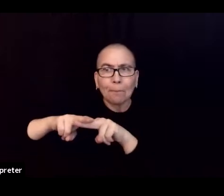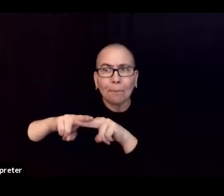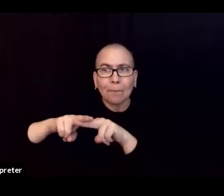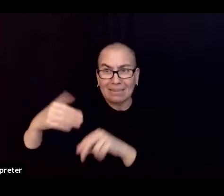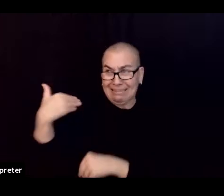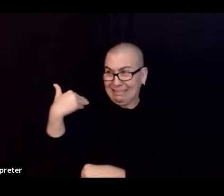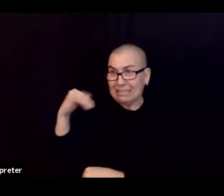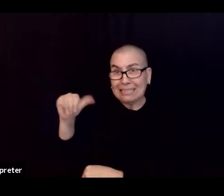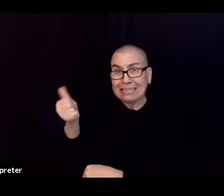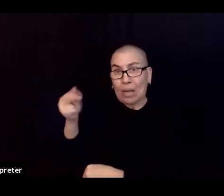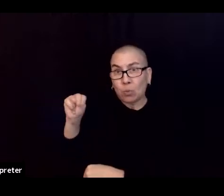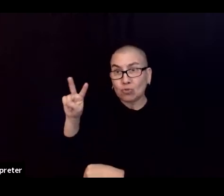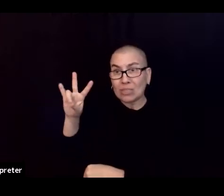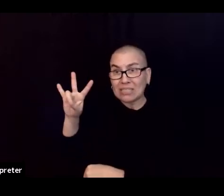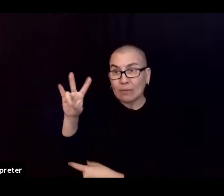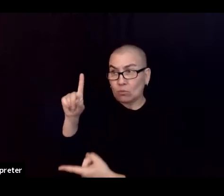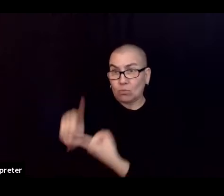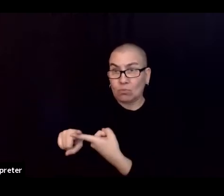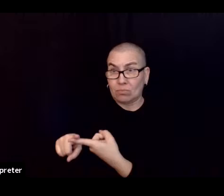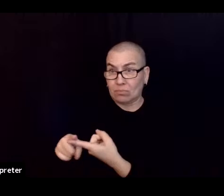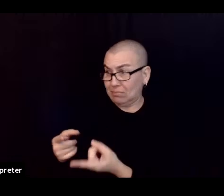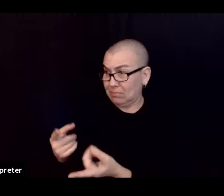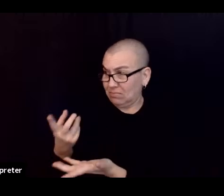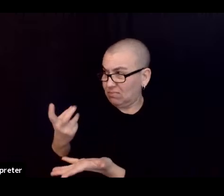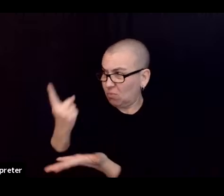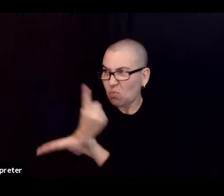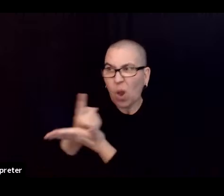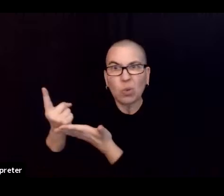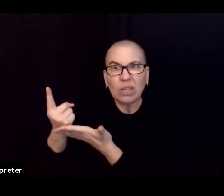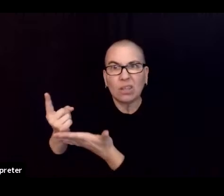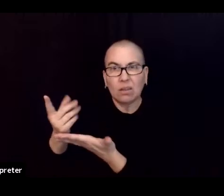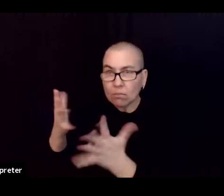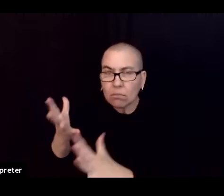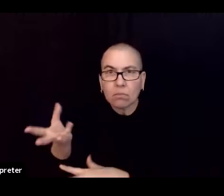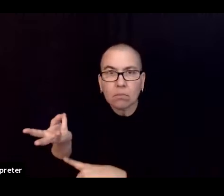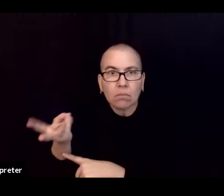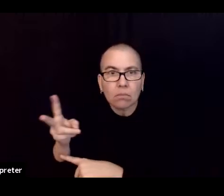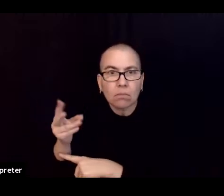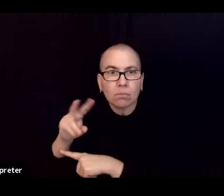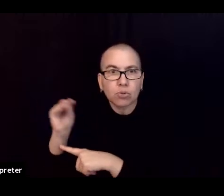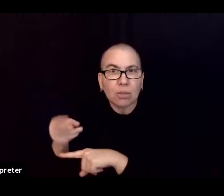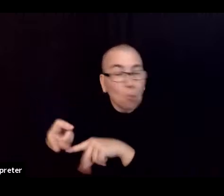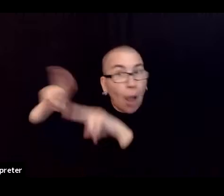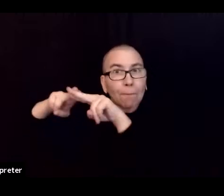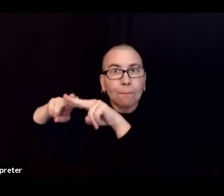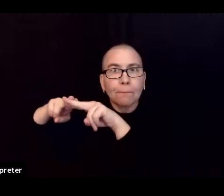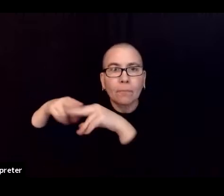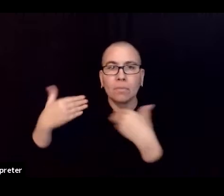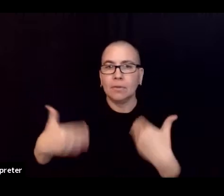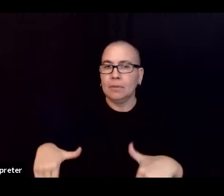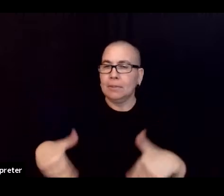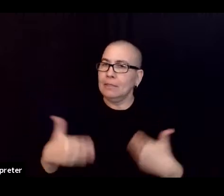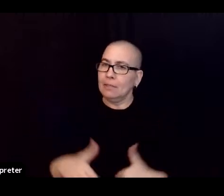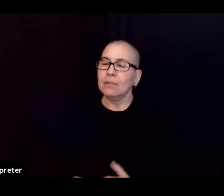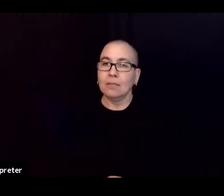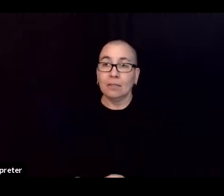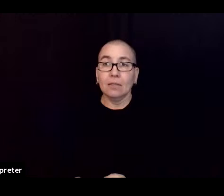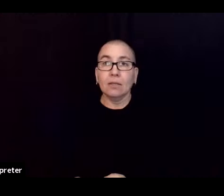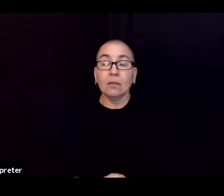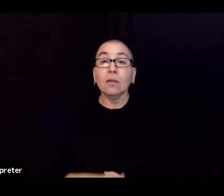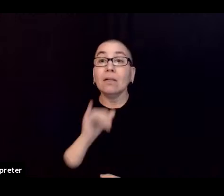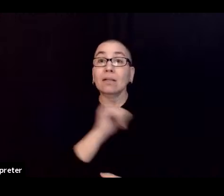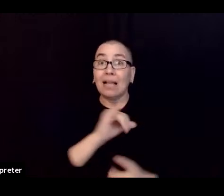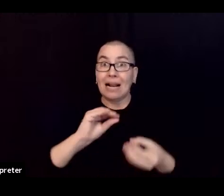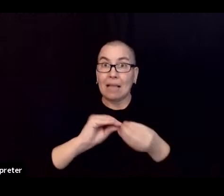beginning February 24th. Case rates in Carver County are now approaching rates seen in October 2020,